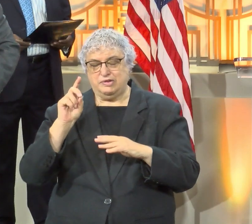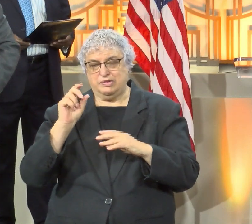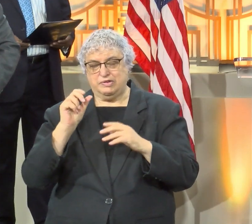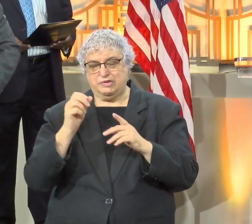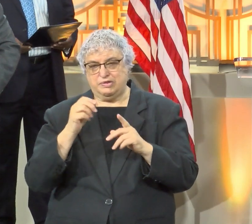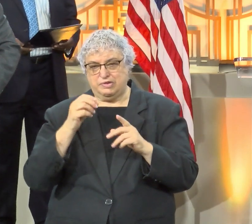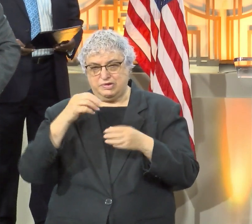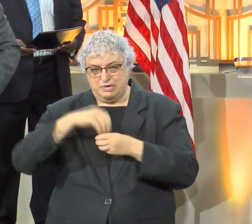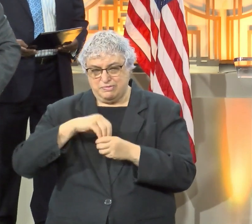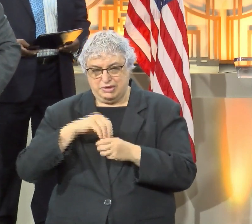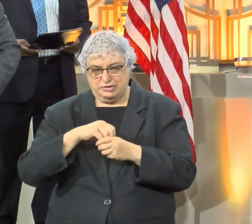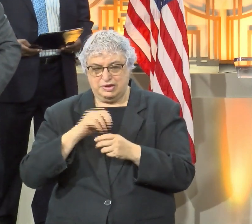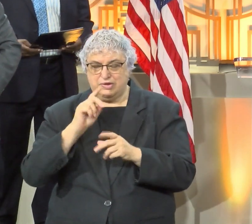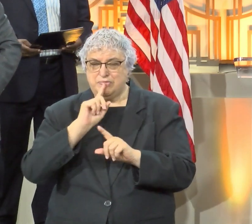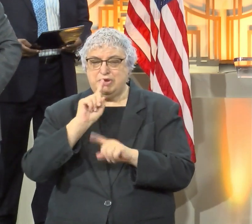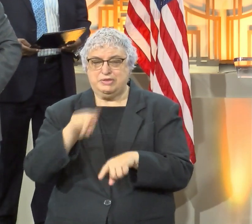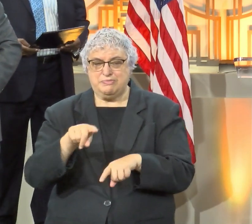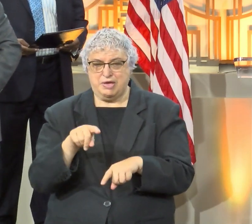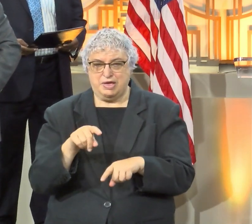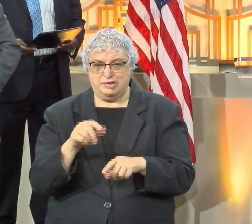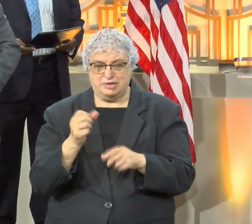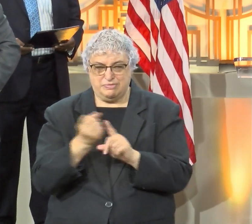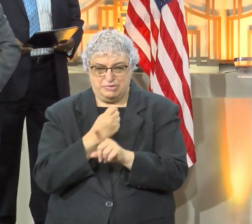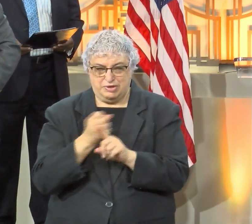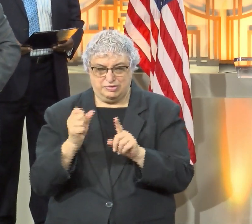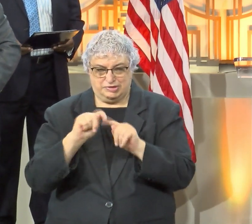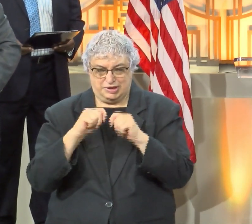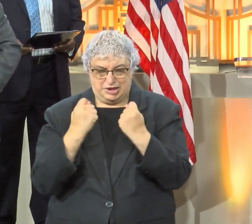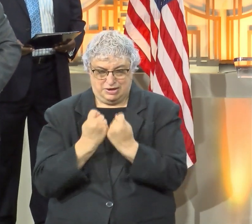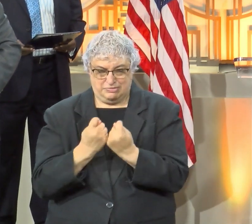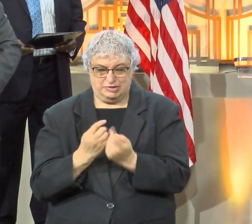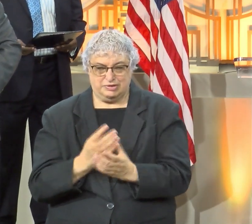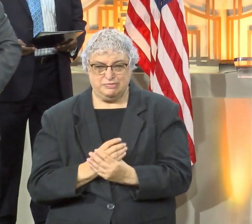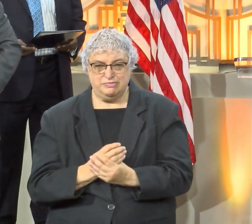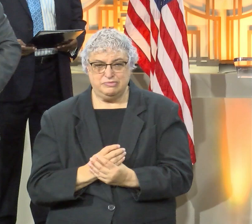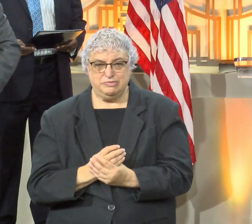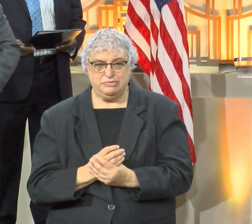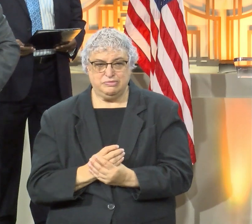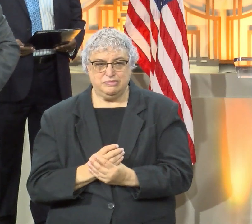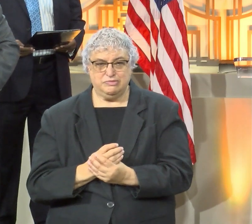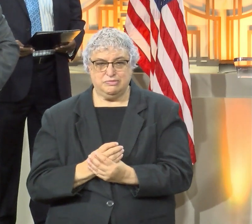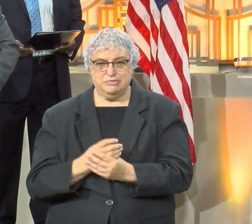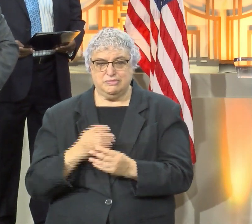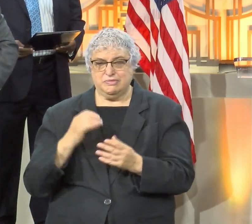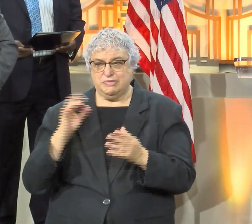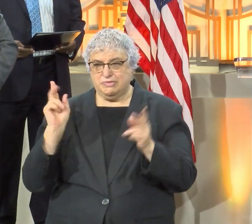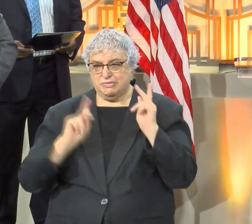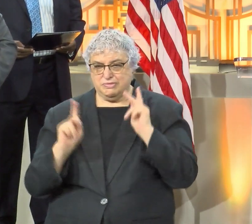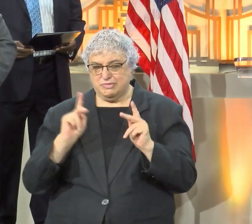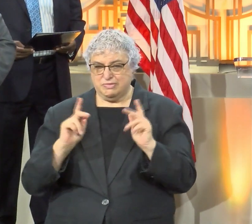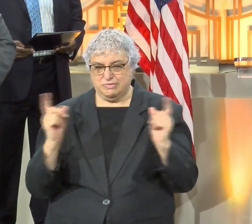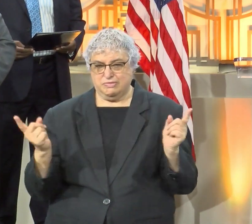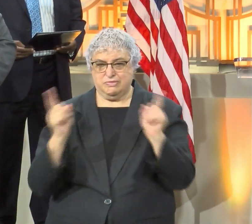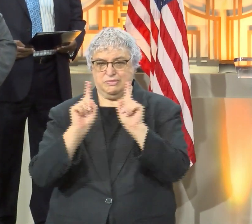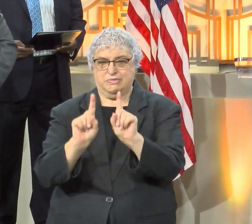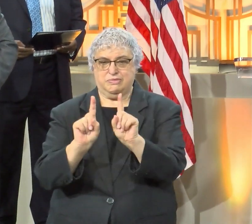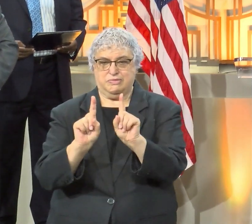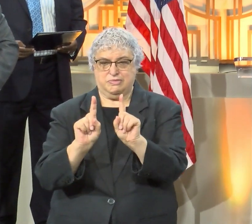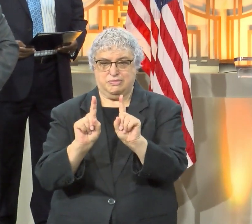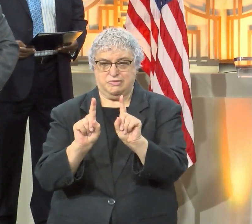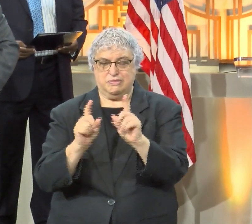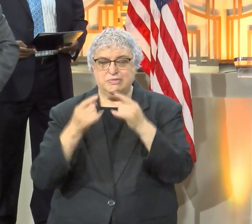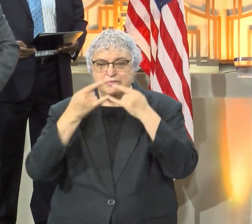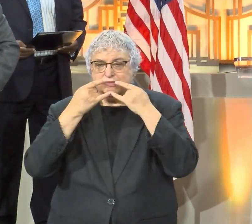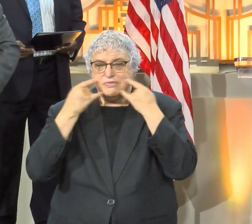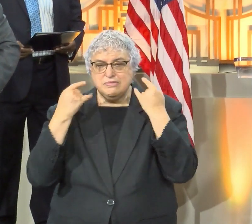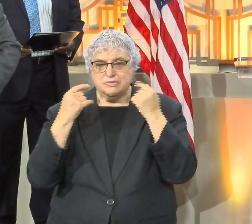abuse response teams to respond to more calls. A CERT team pairs an HPD officer with a master-level clinician